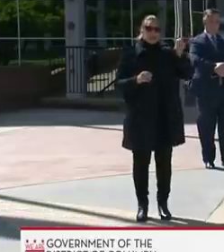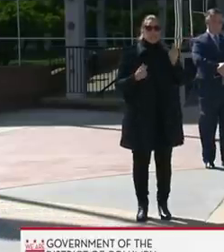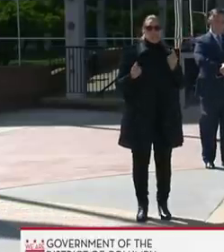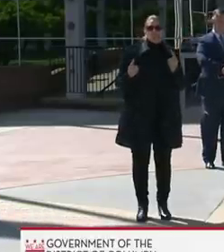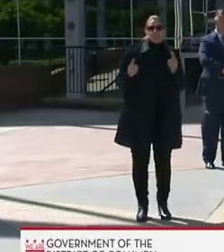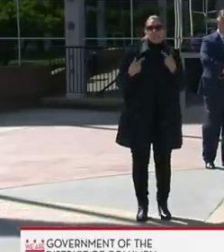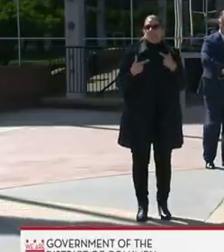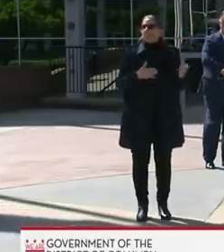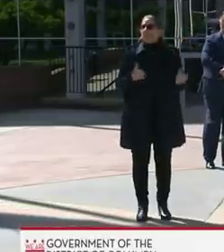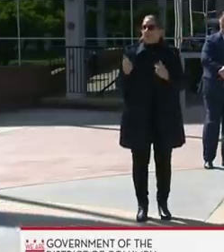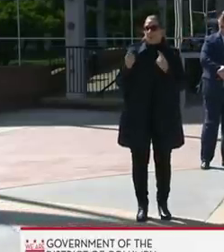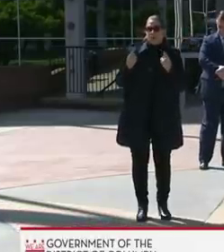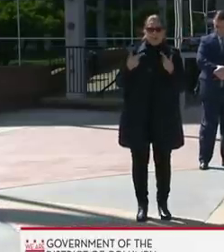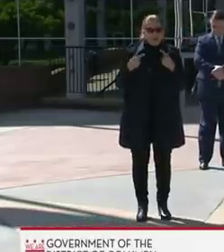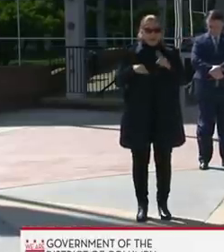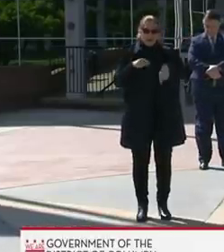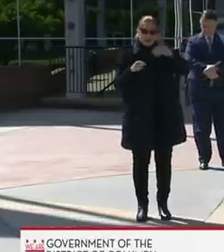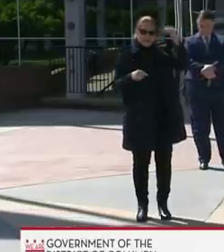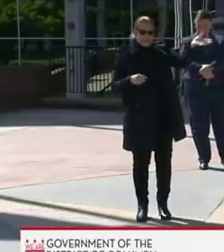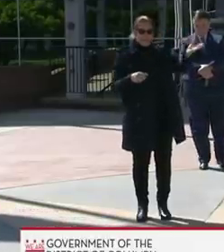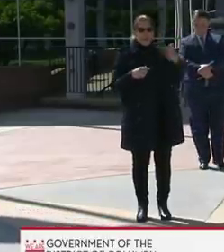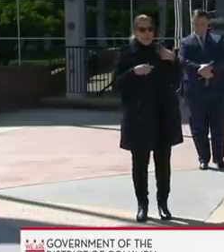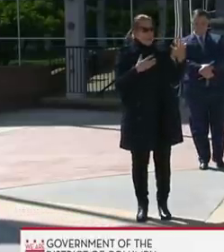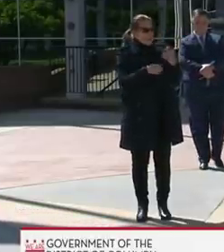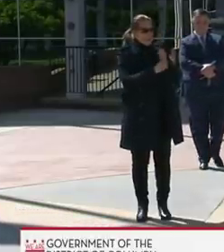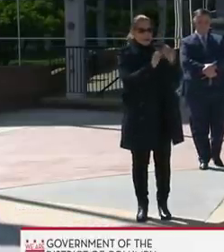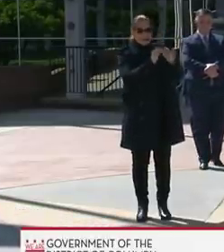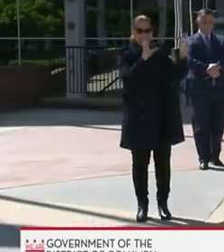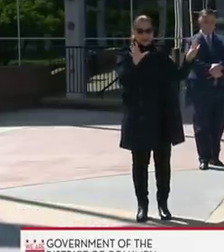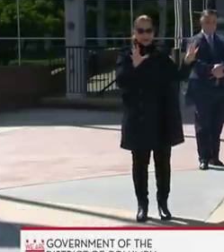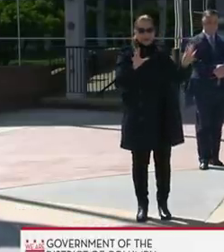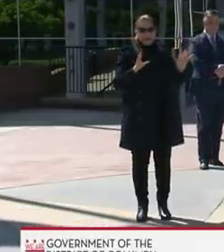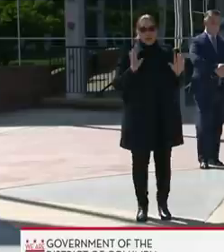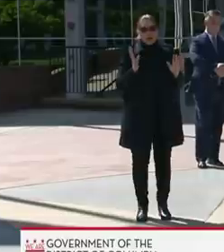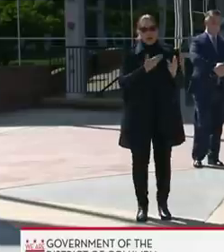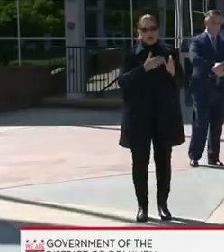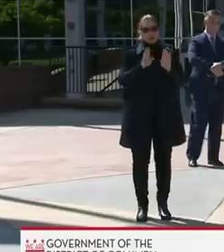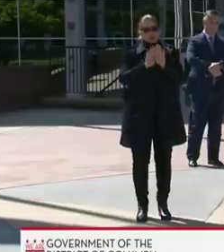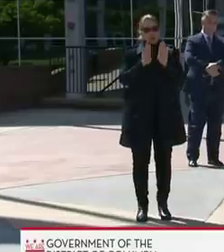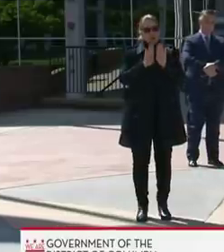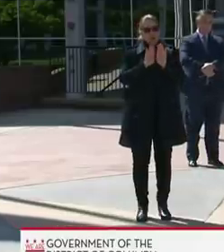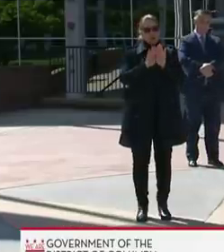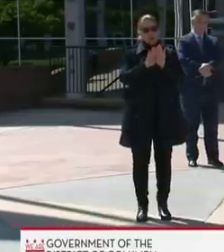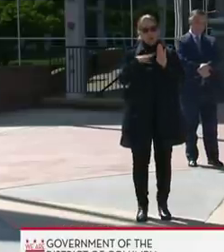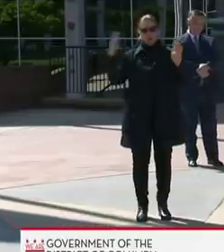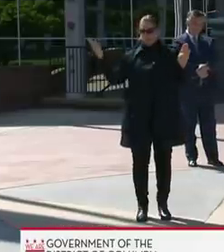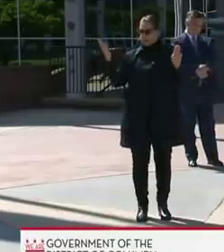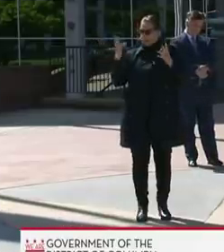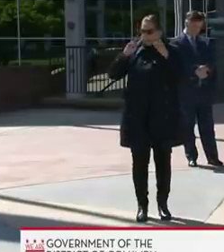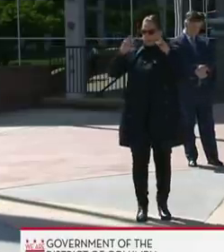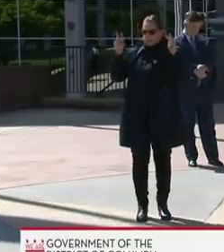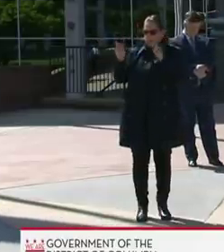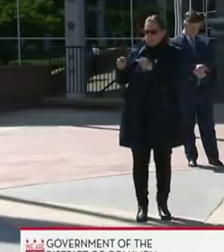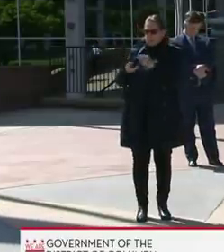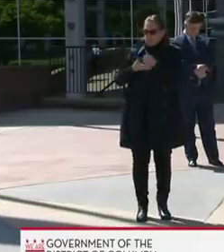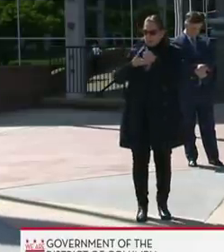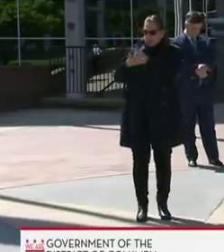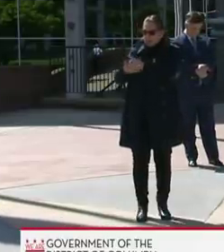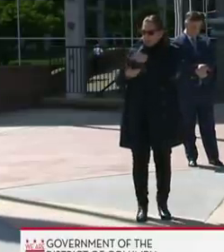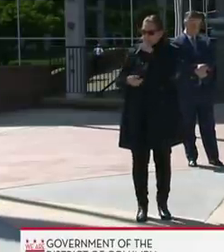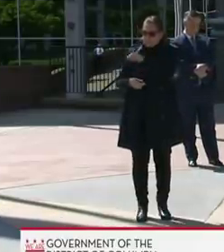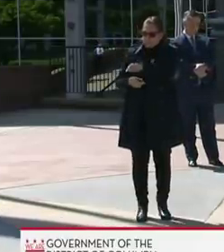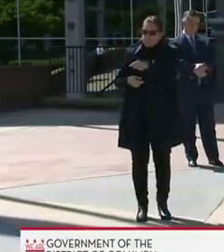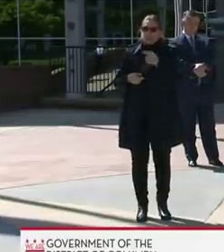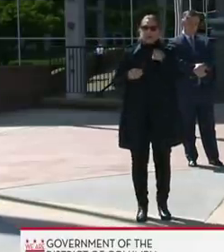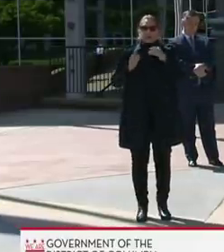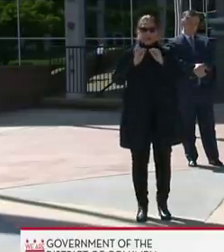want to make clear that the door is open between elected officials. We were very clear about this in the call to continue looking